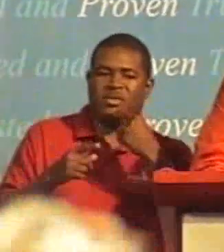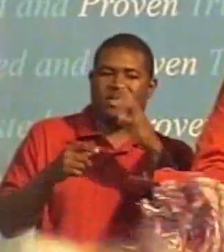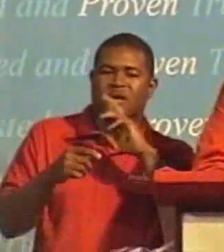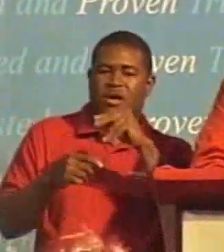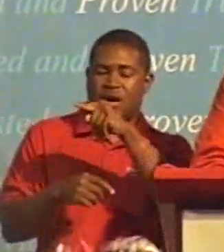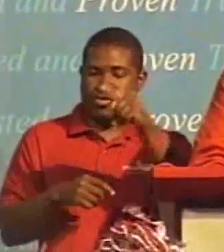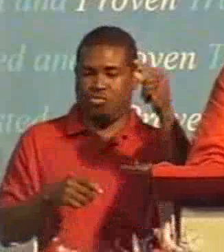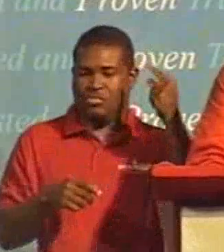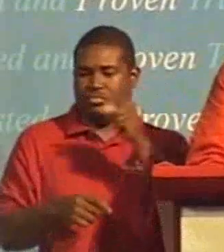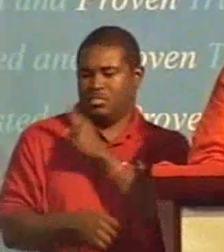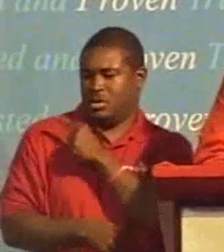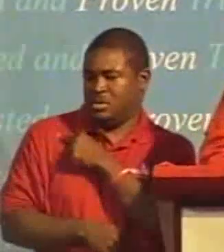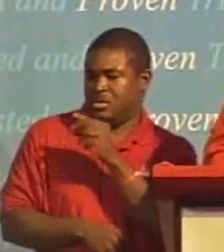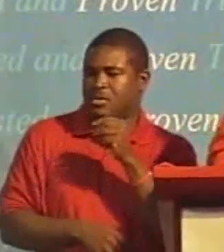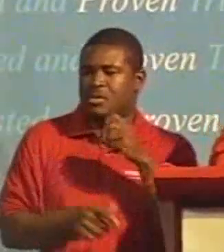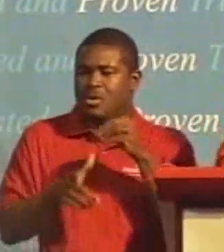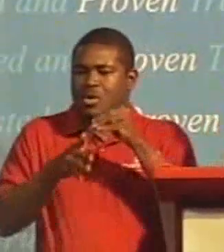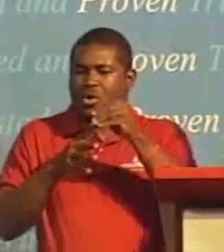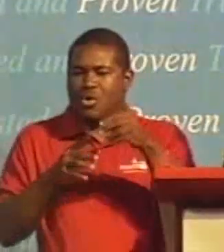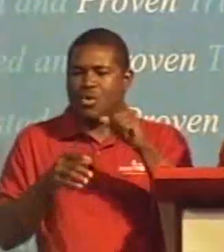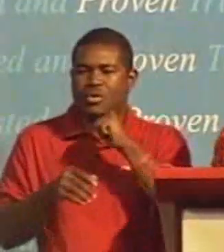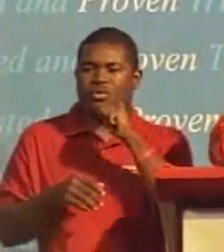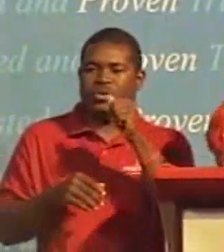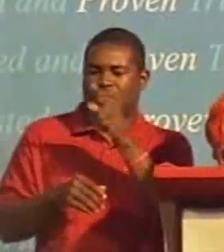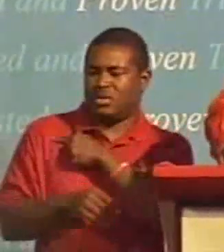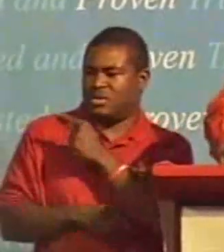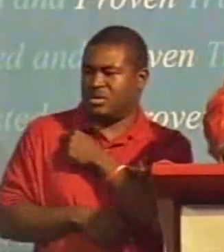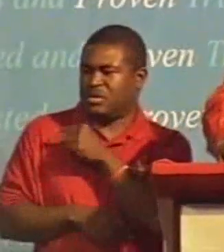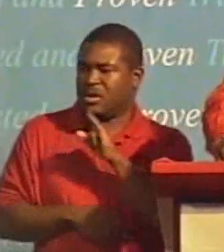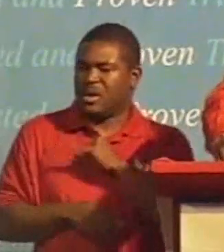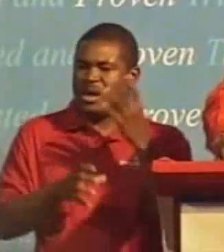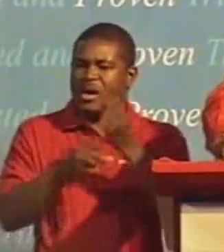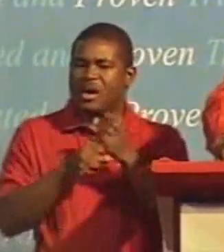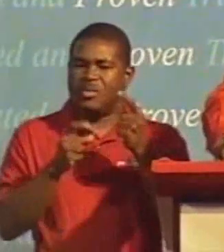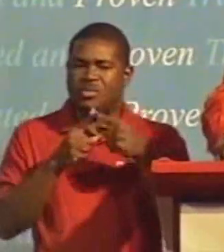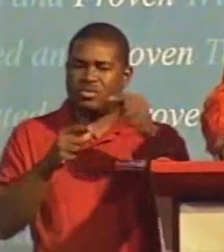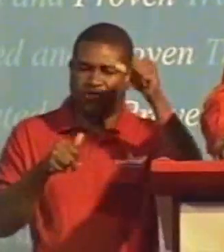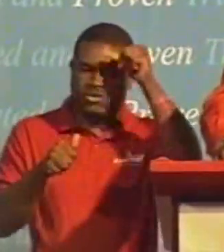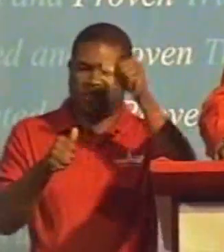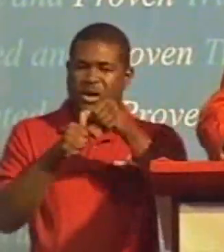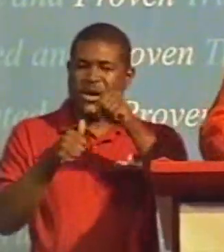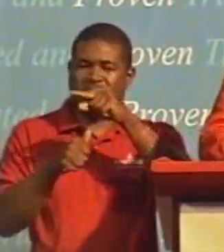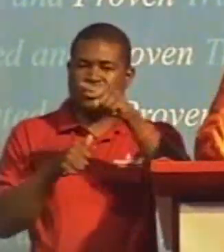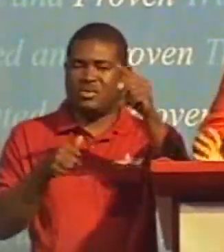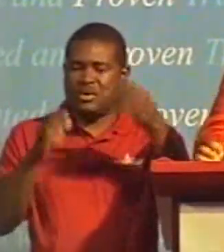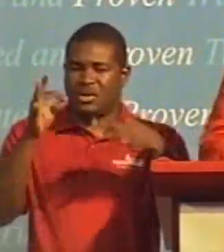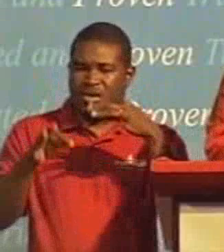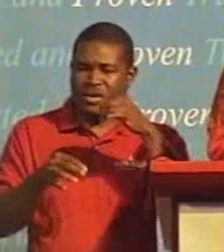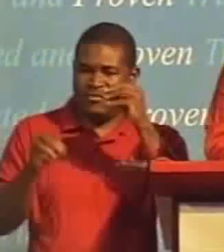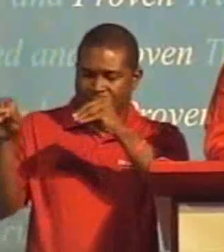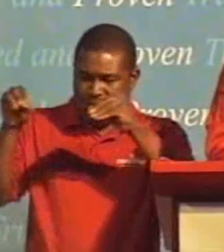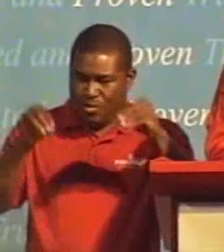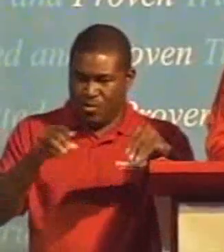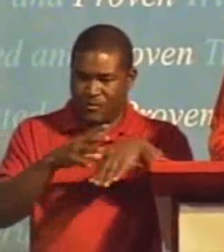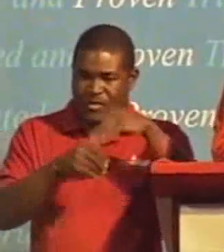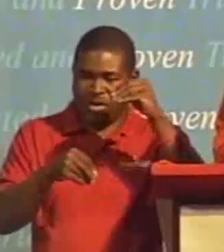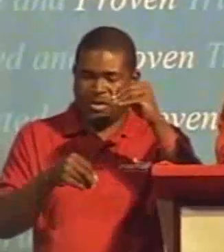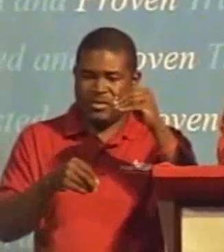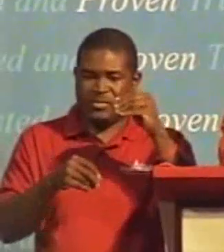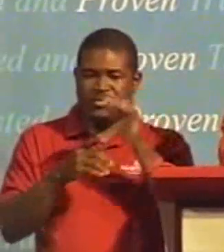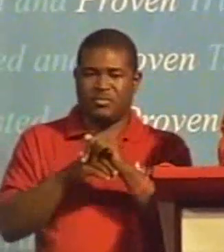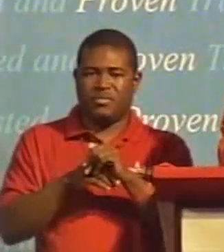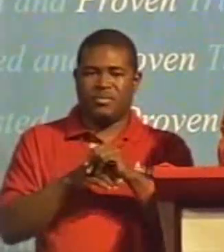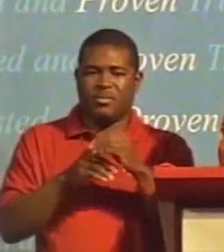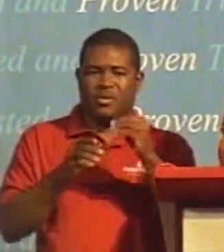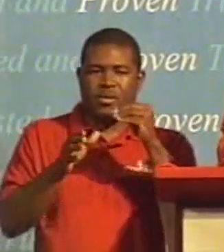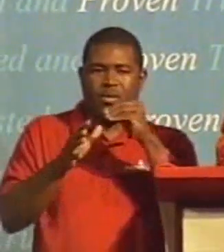guilty? I also want to remind all and sundry, if you moved out of your constituency for 3 months or more, but less than